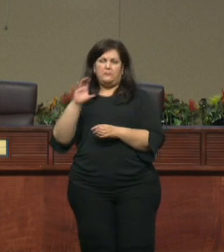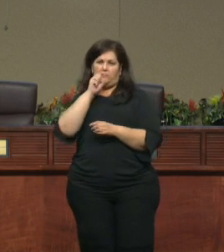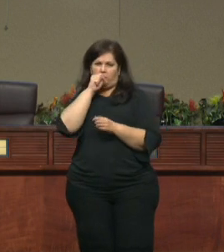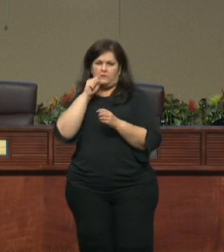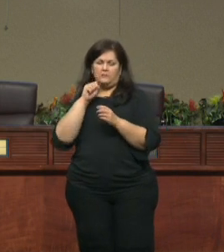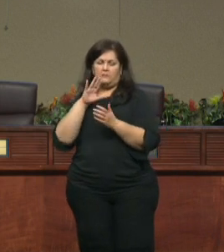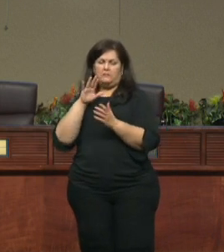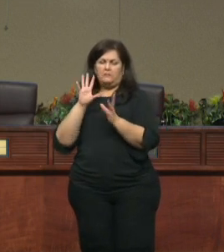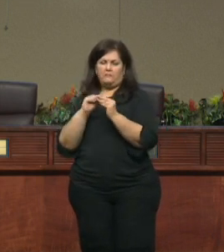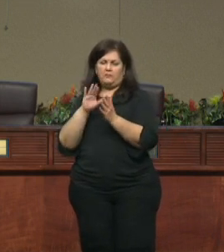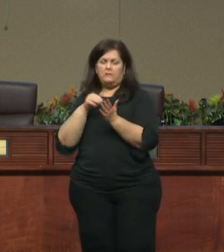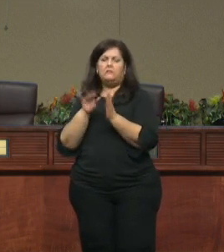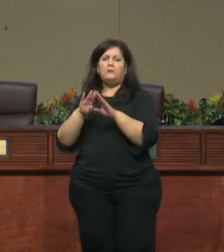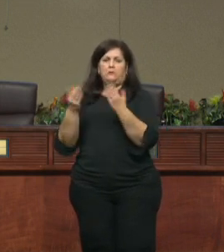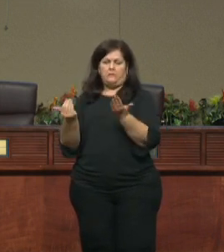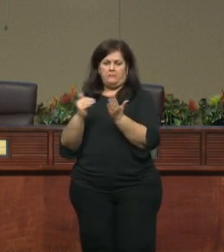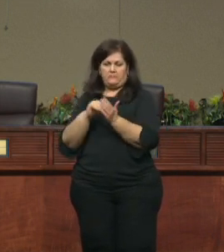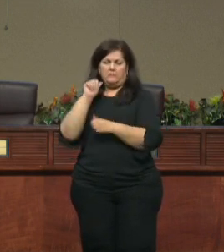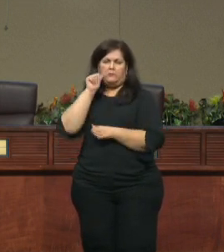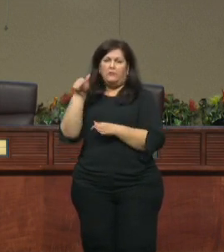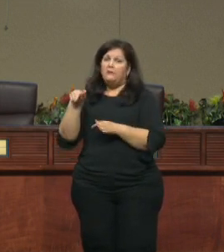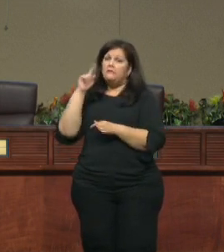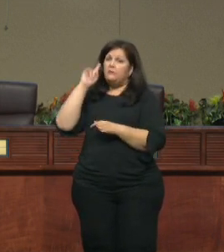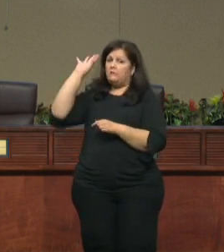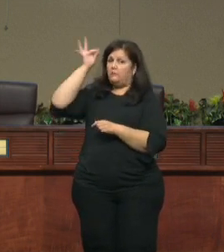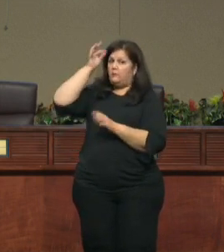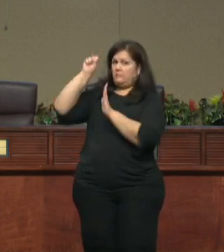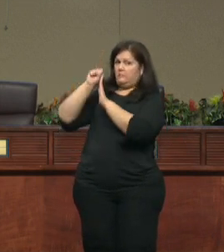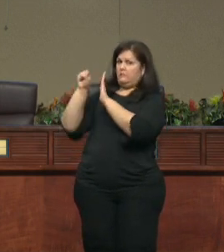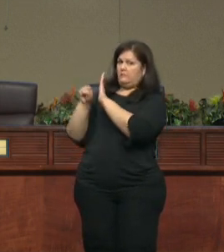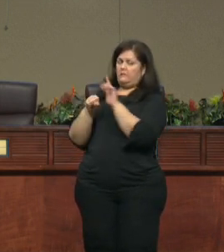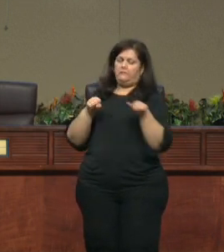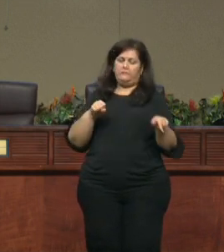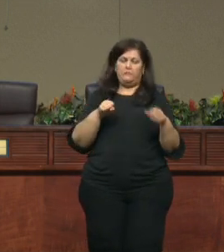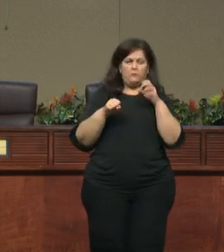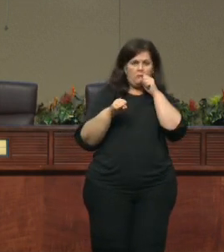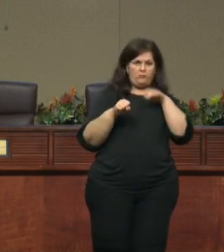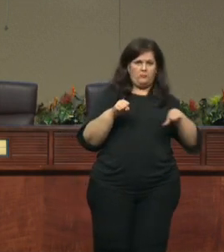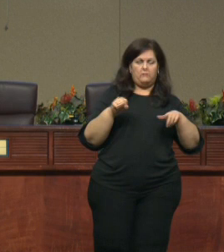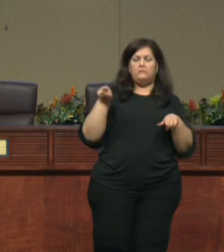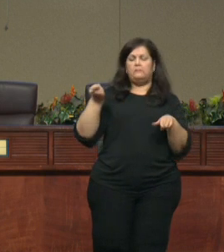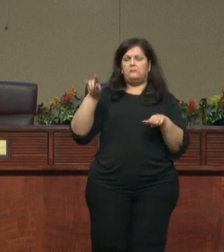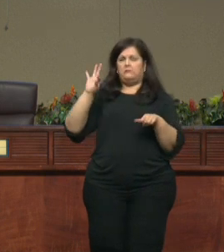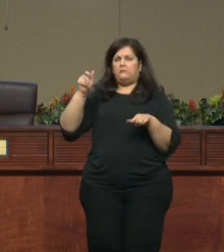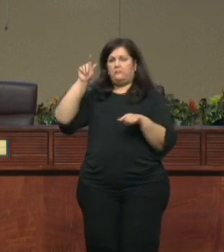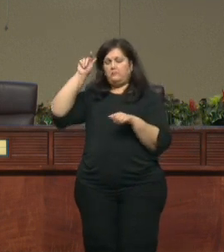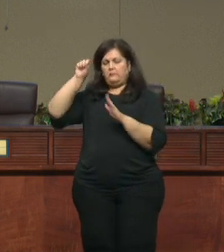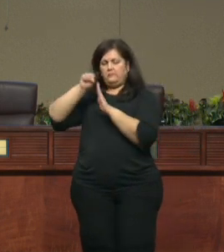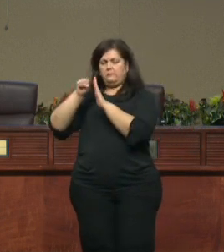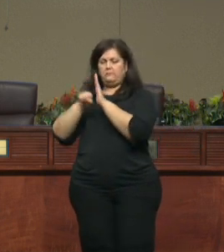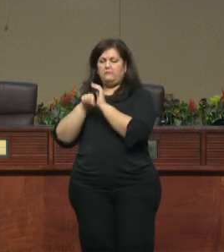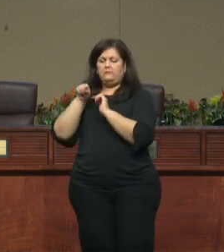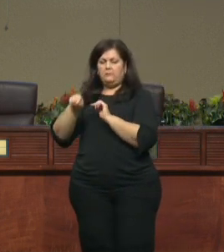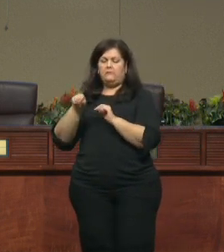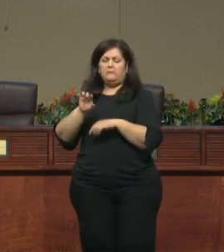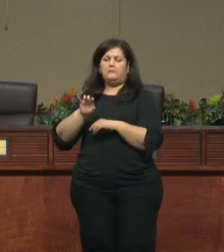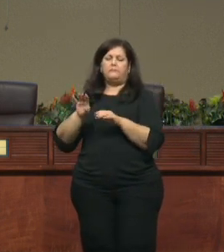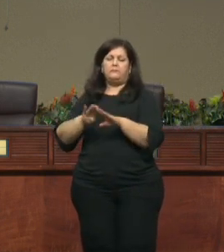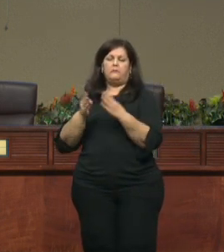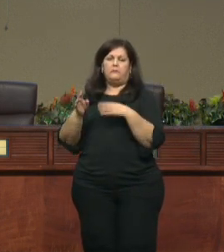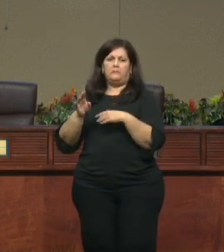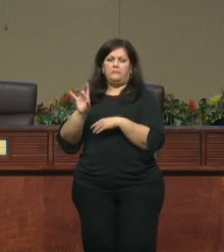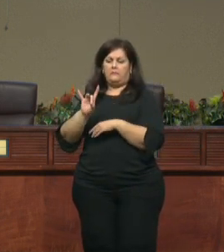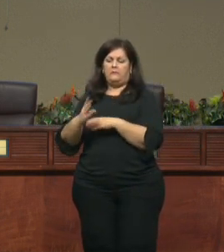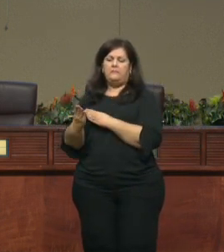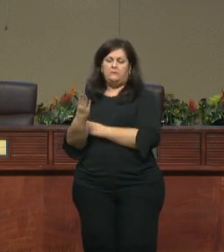reopen tomorrow, which is the state location. It is slated to open at 9 a.m. Organizers